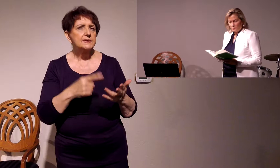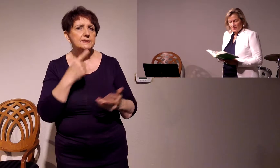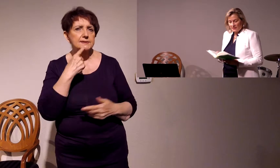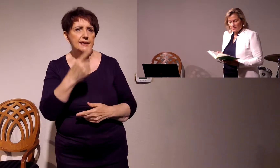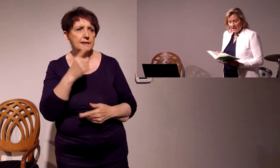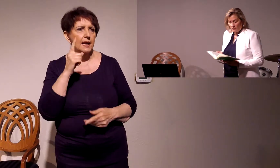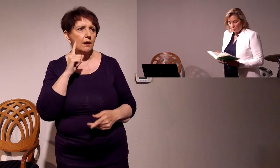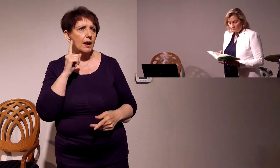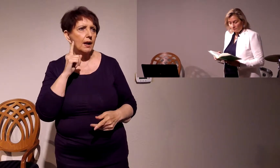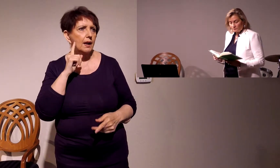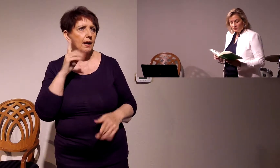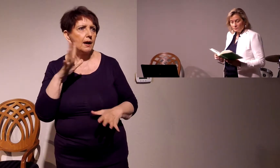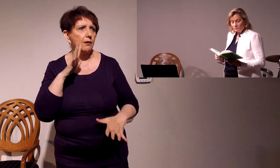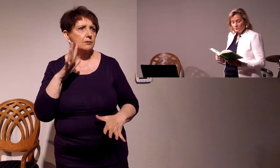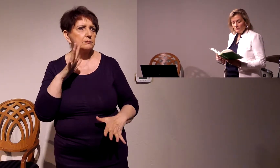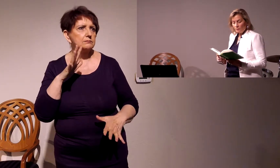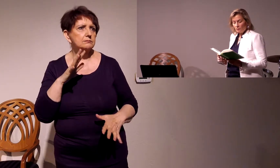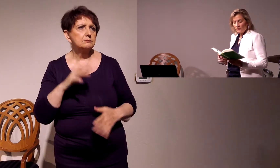Okay? Example.